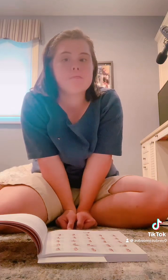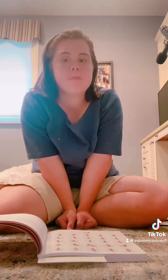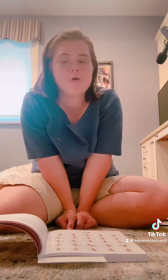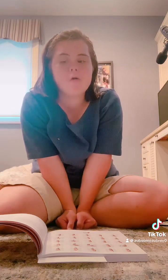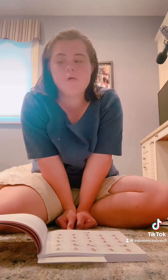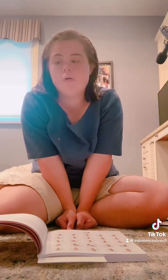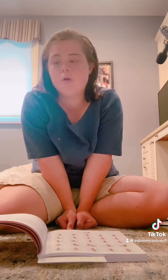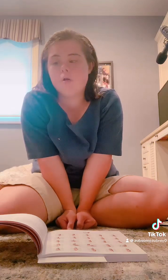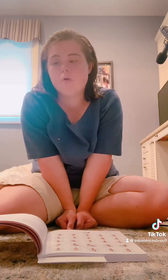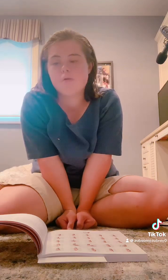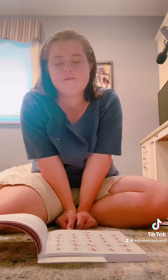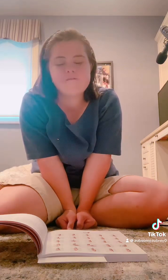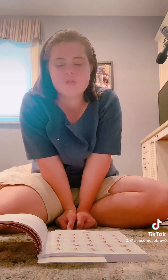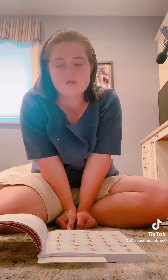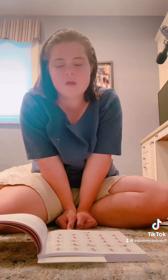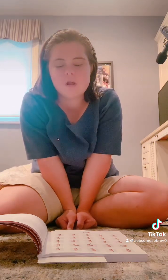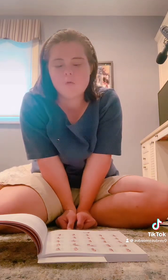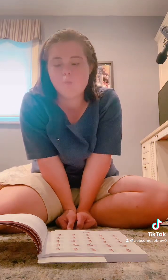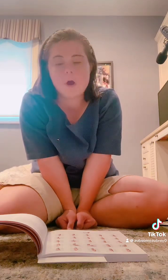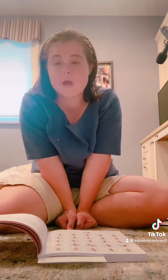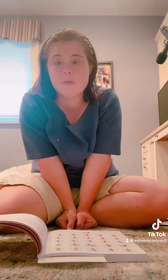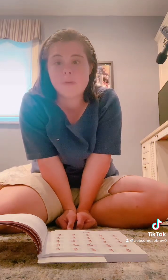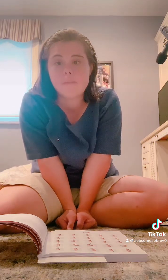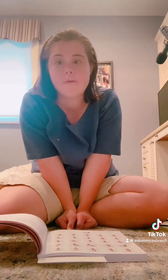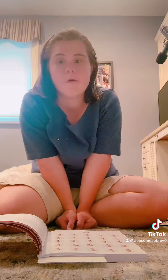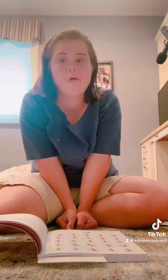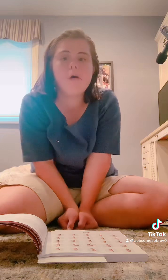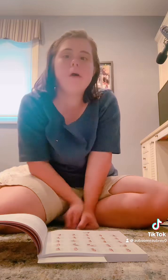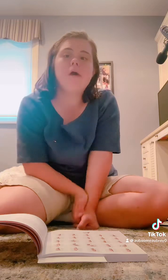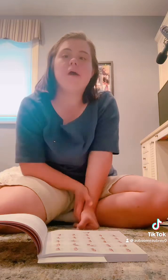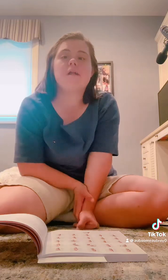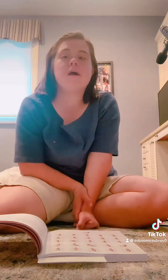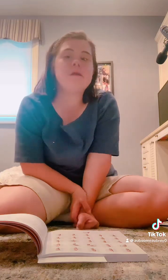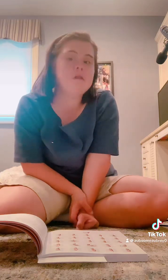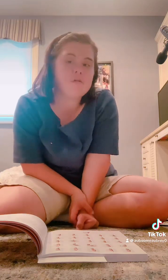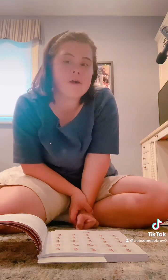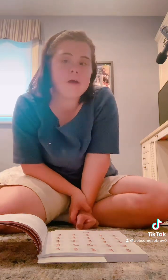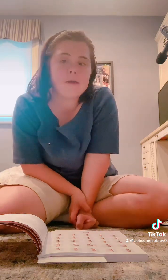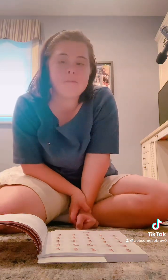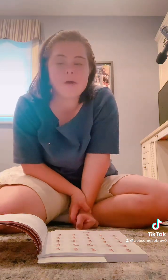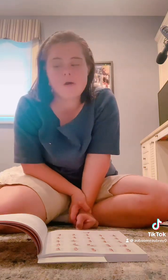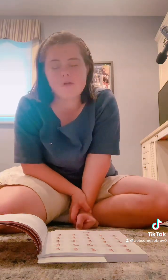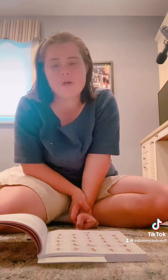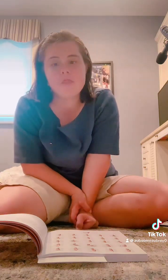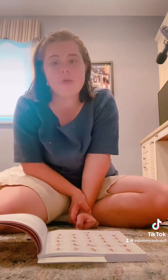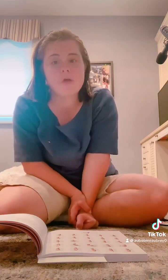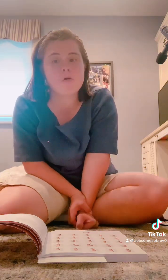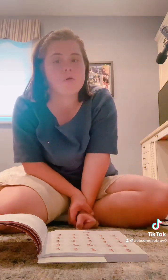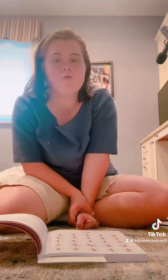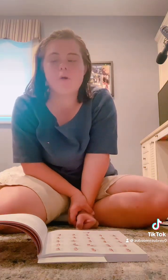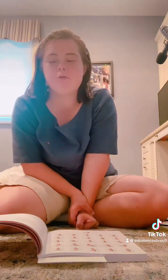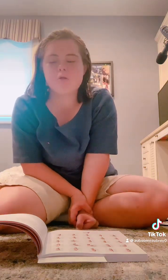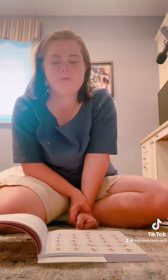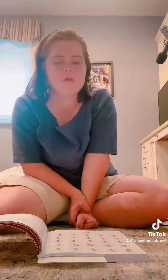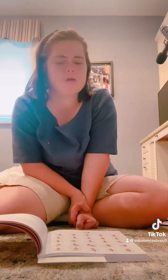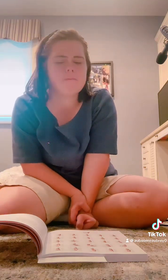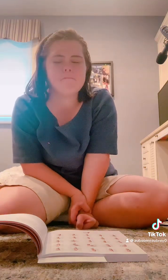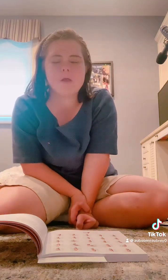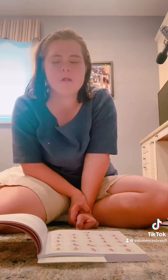smart, you know, sophisticated, wise people. And I know that in my heart that they are going to grow up and just be these amazing,